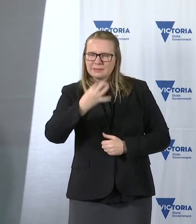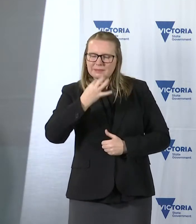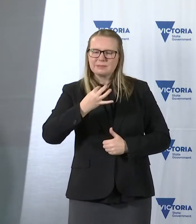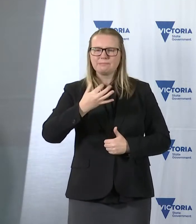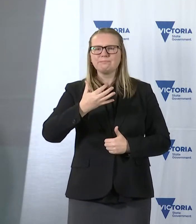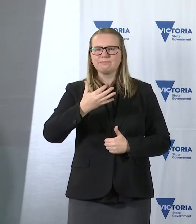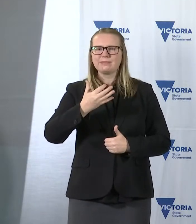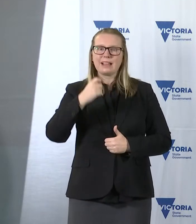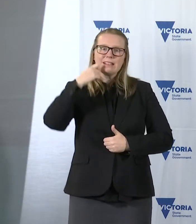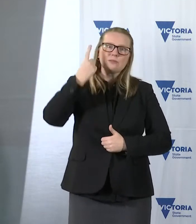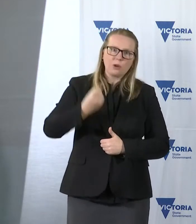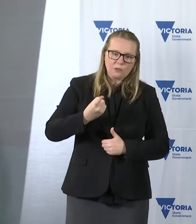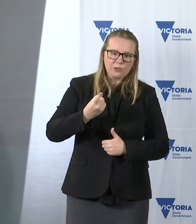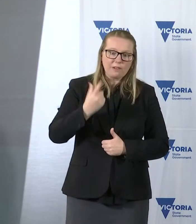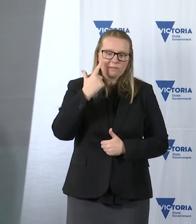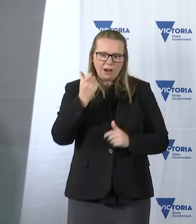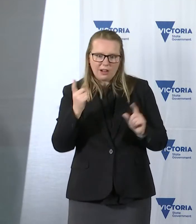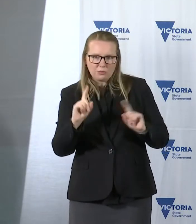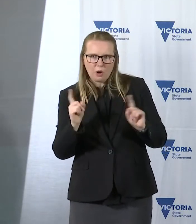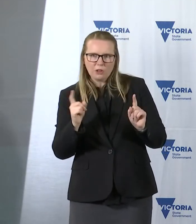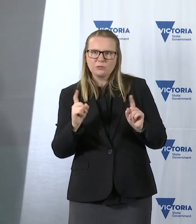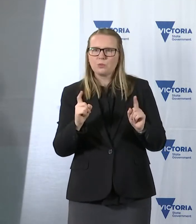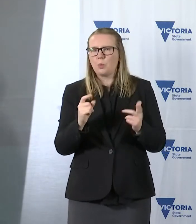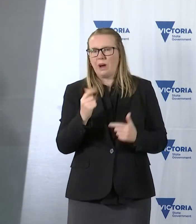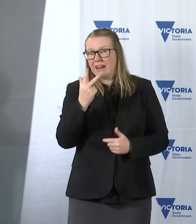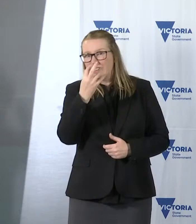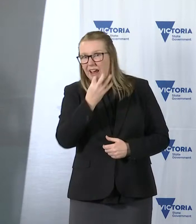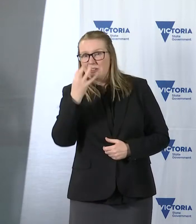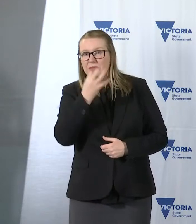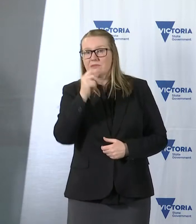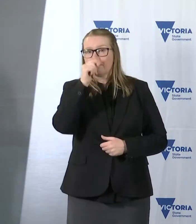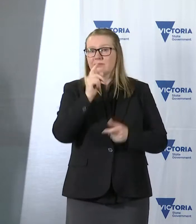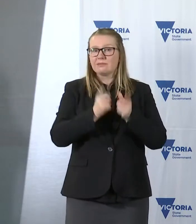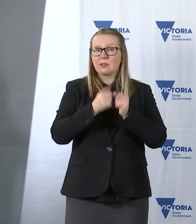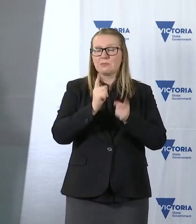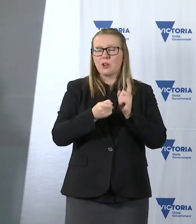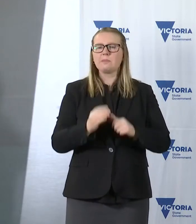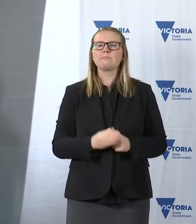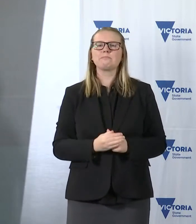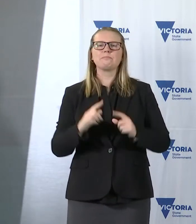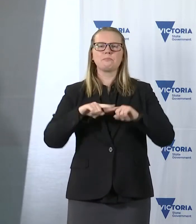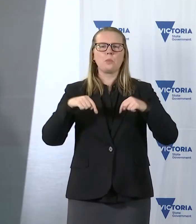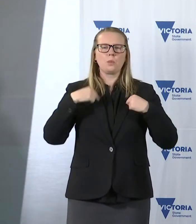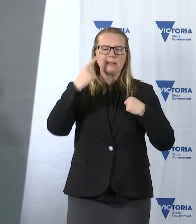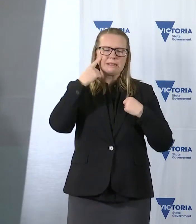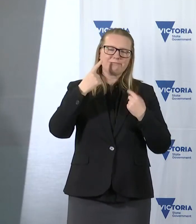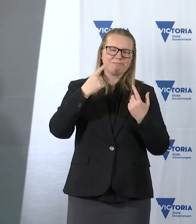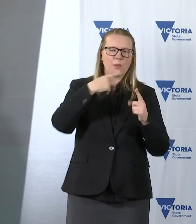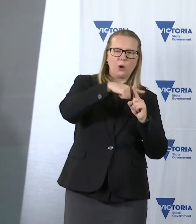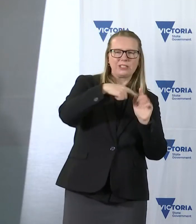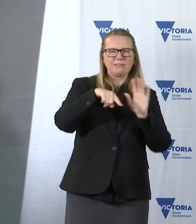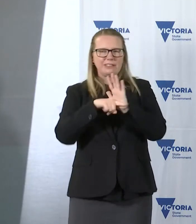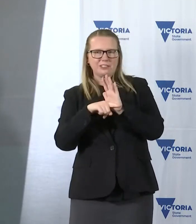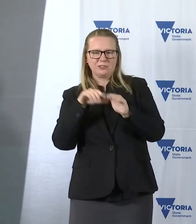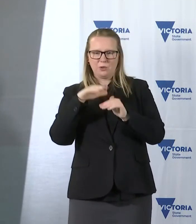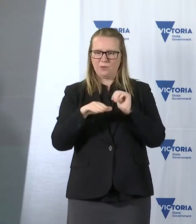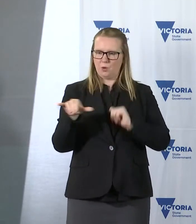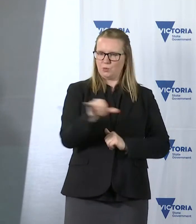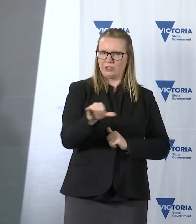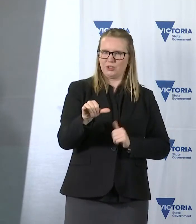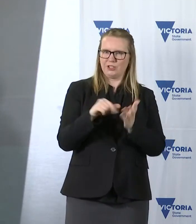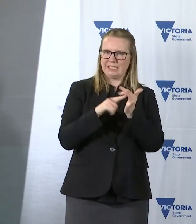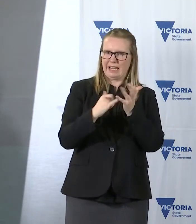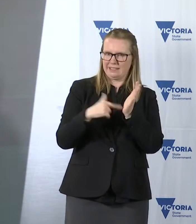most of them the same day, many within 8 hours, you have to look at what the advantages might be. But with a higher load